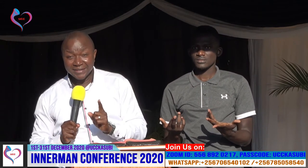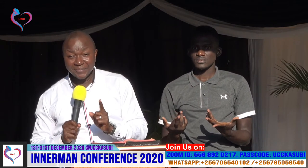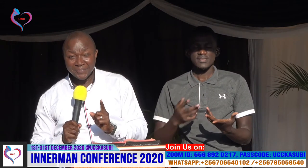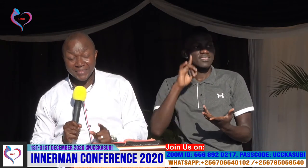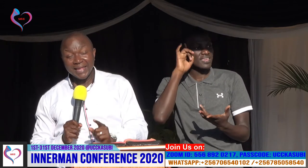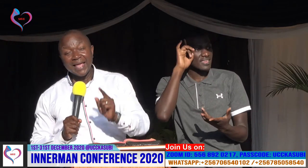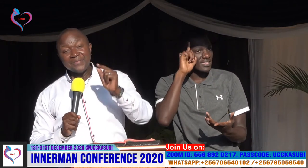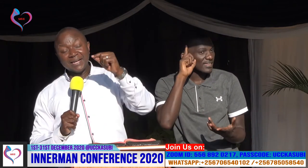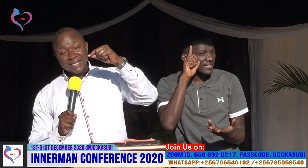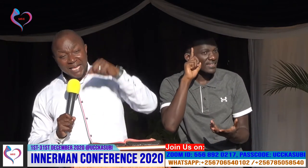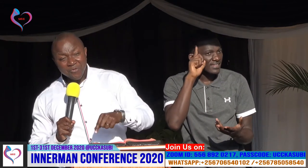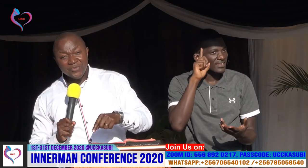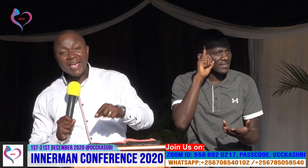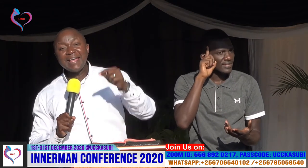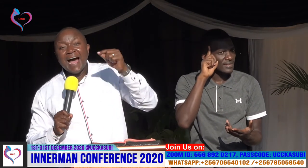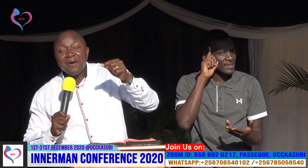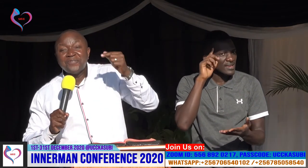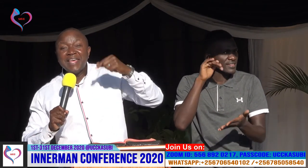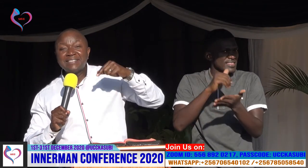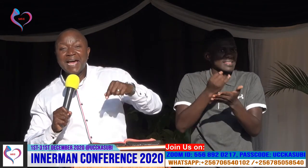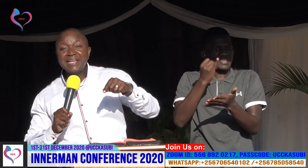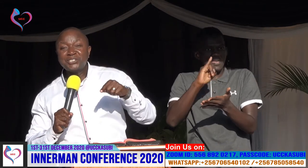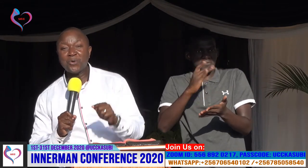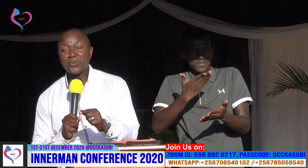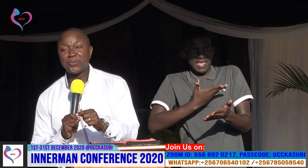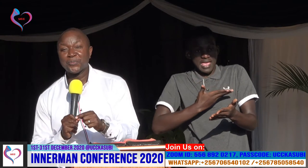thinking that if they have the